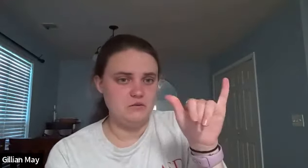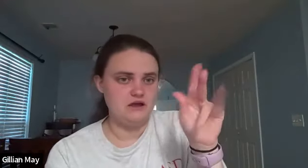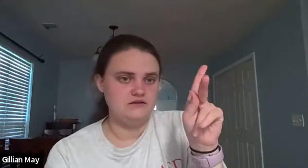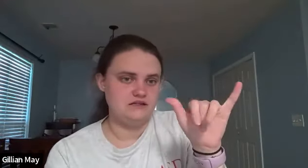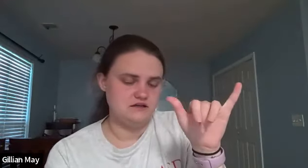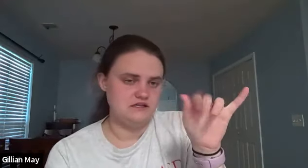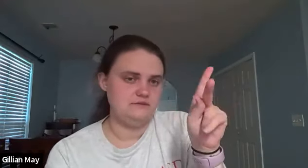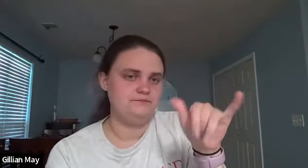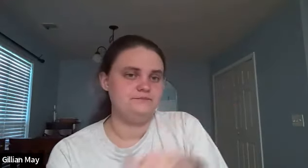KY, Kentucky.